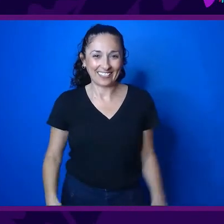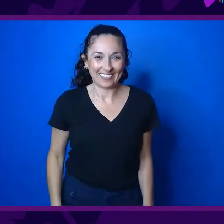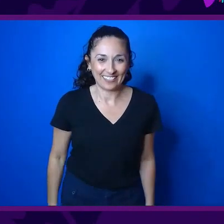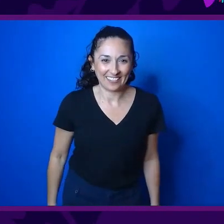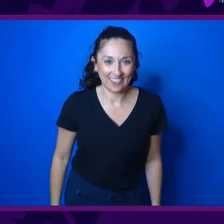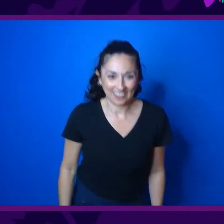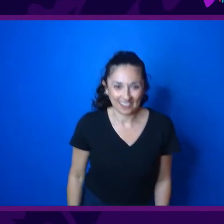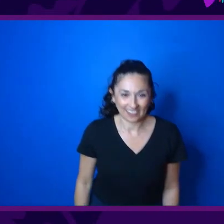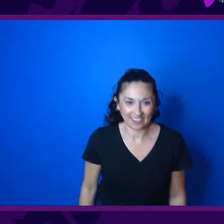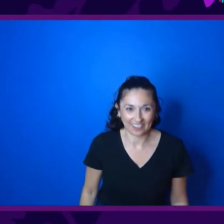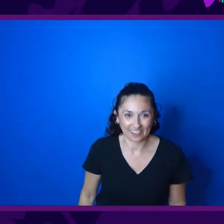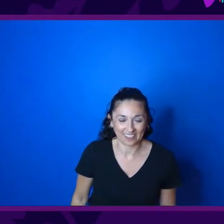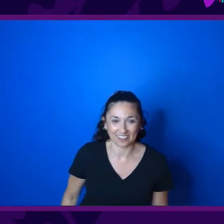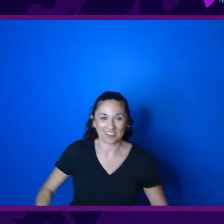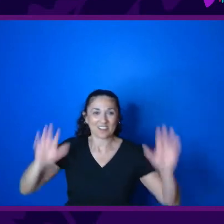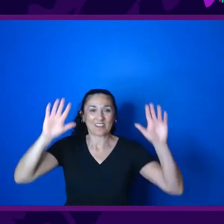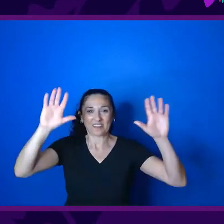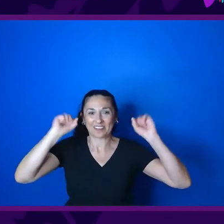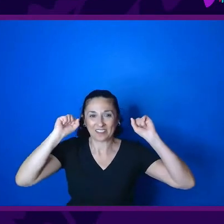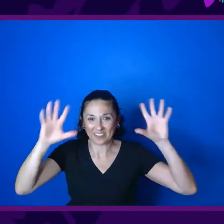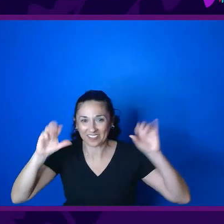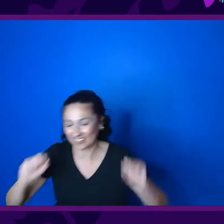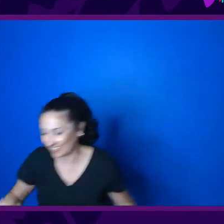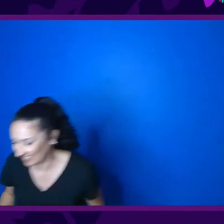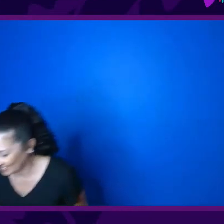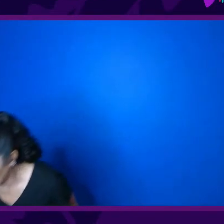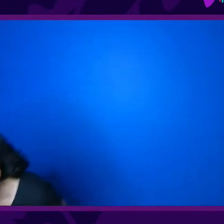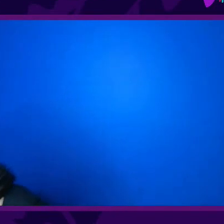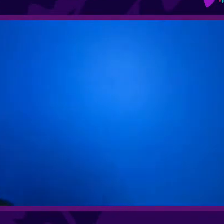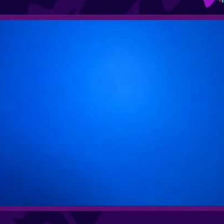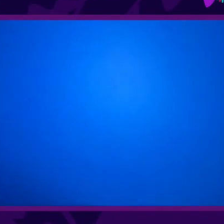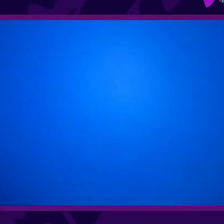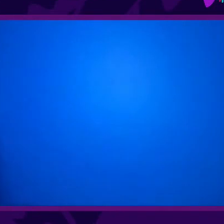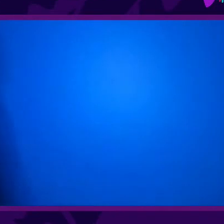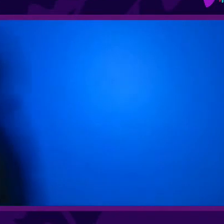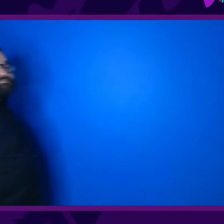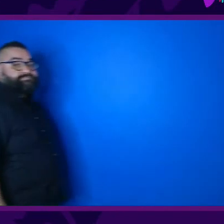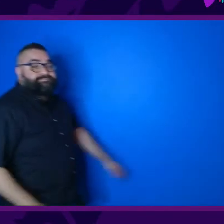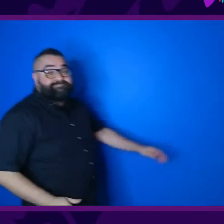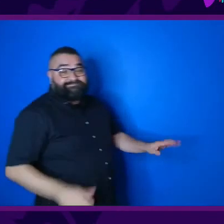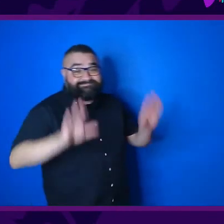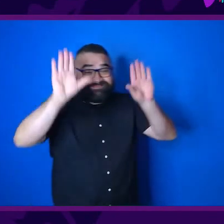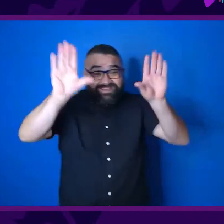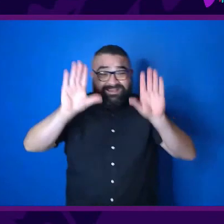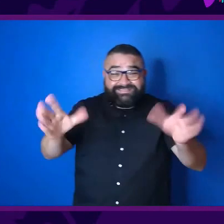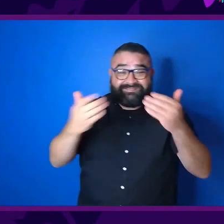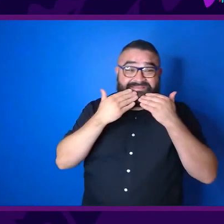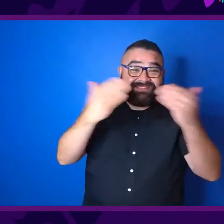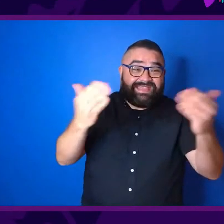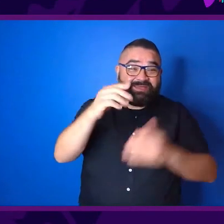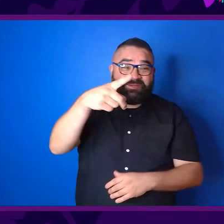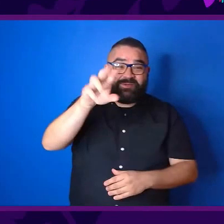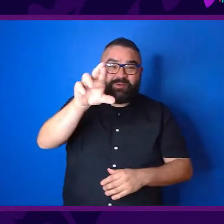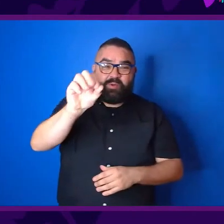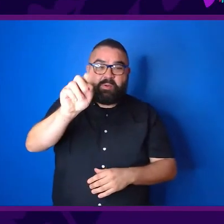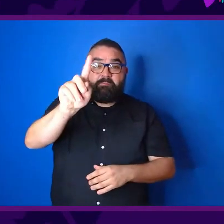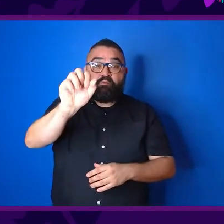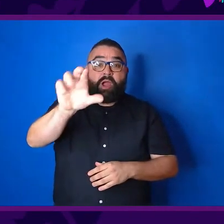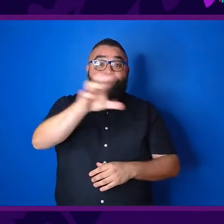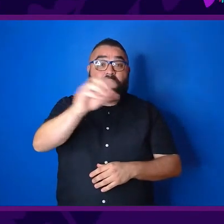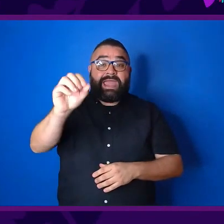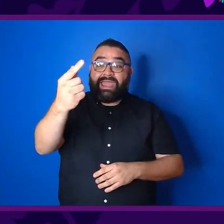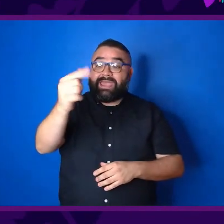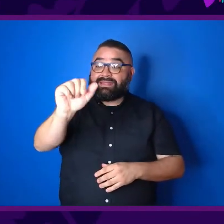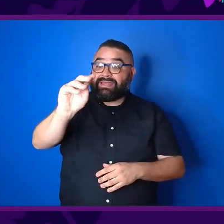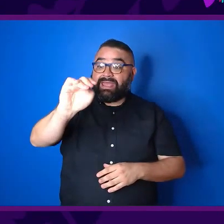That was awesome. Quick shout out. Thanks again to presenting sponsor Procter & Gamble, who encourages everyone to go